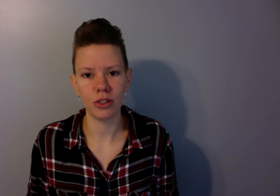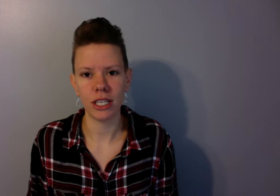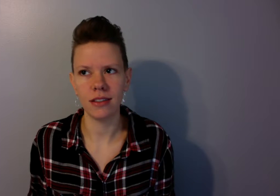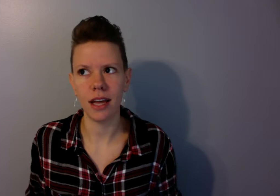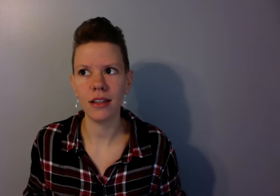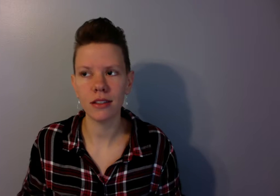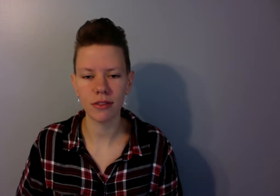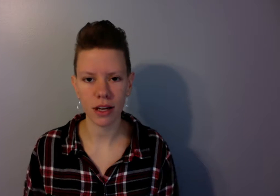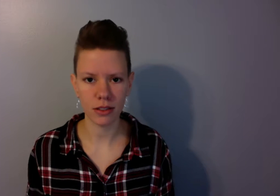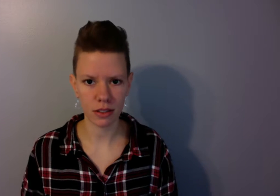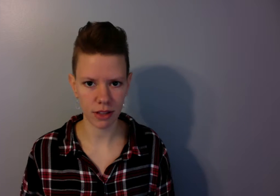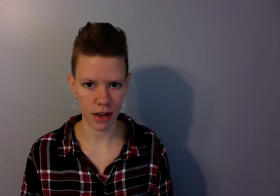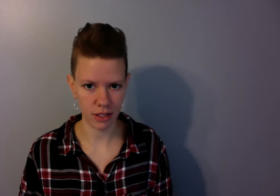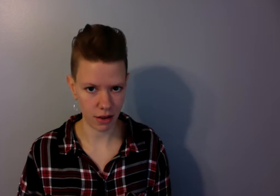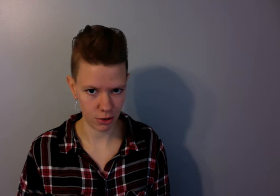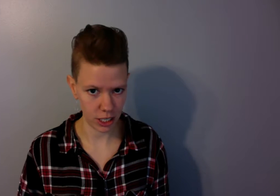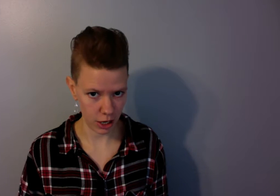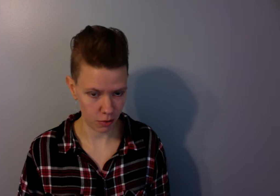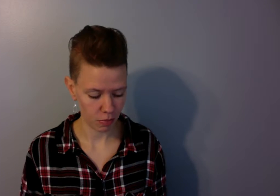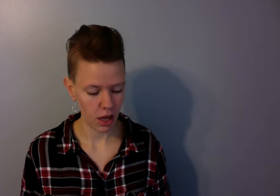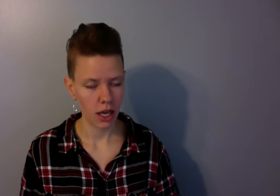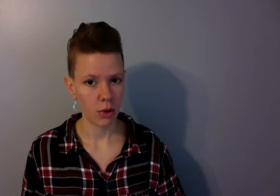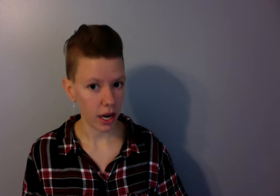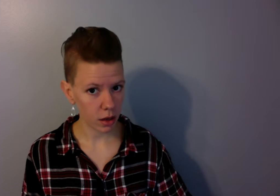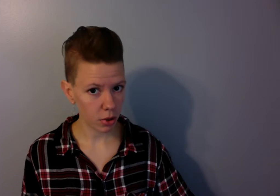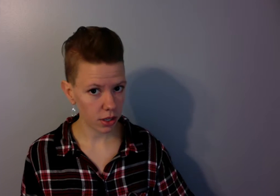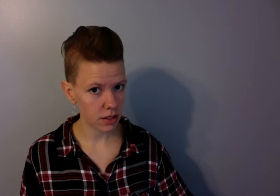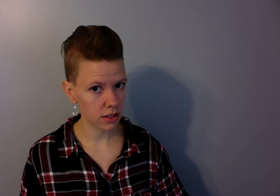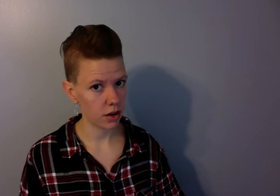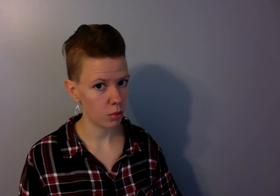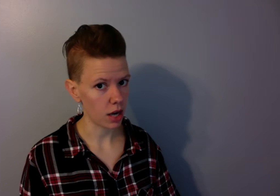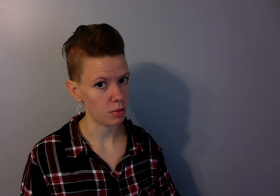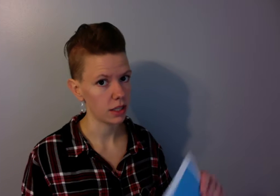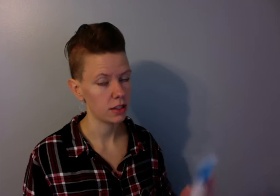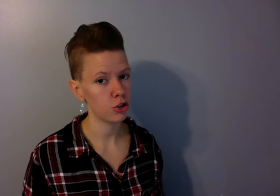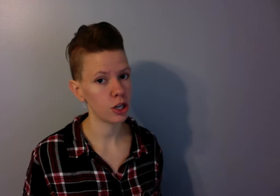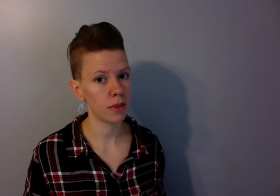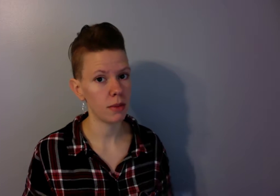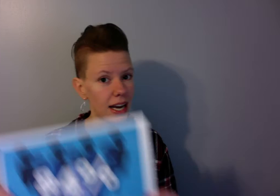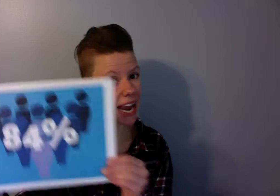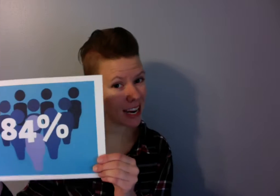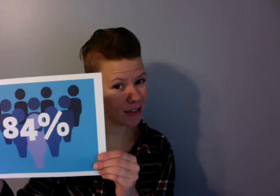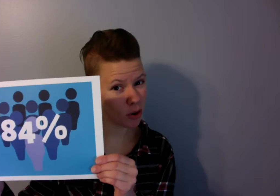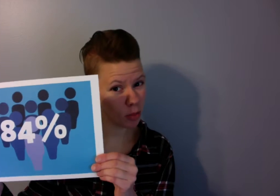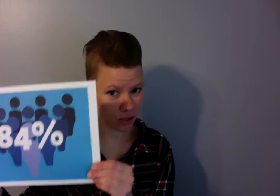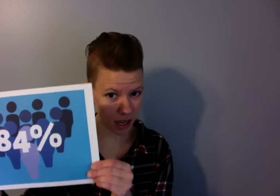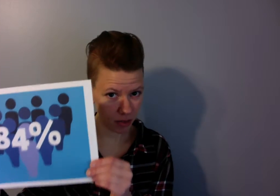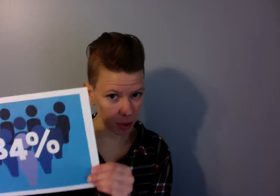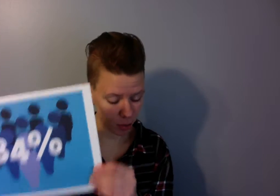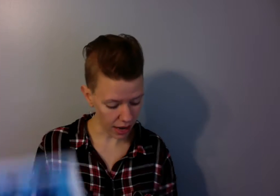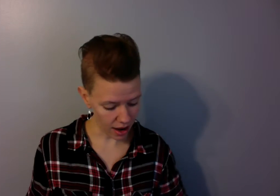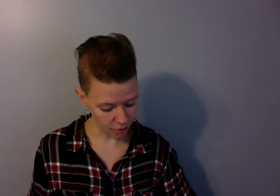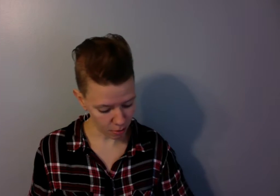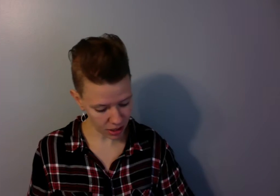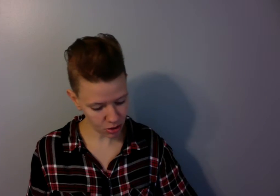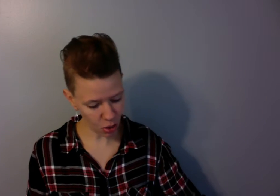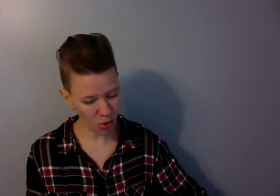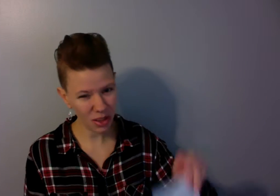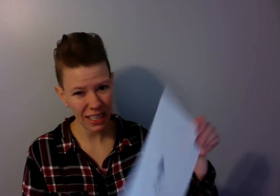change tens of thousands of lives every year. Now, writing a book is a scary prospect. It's a dream that about 84% of people have, but only